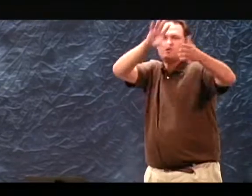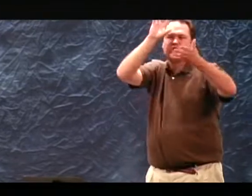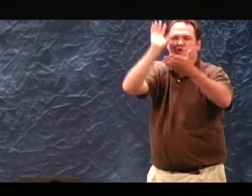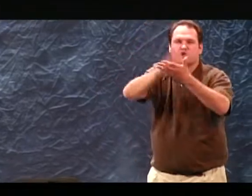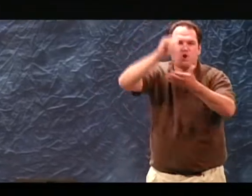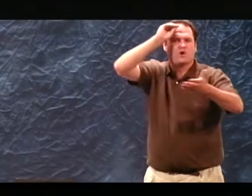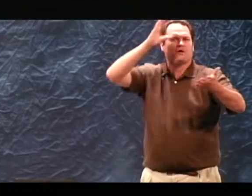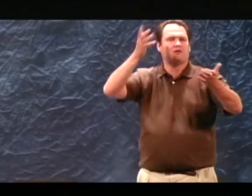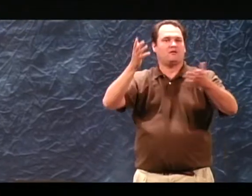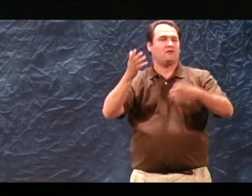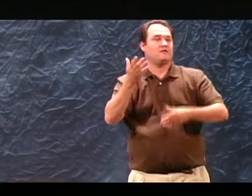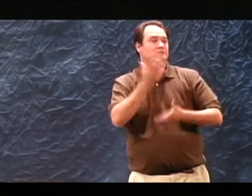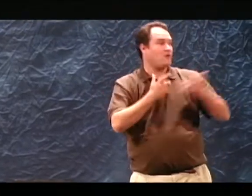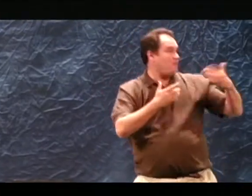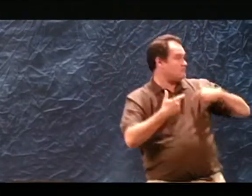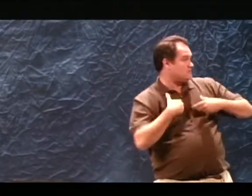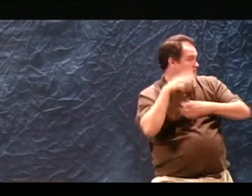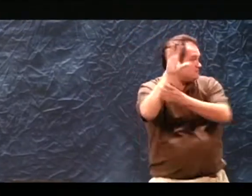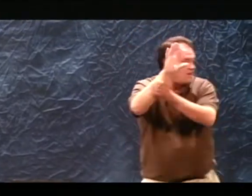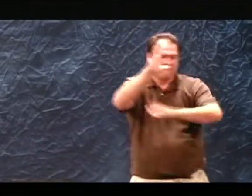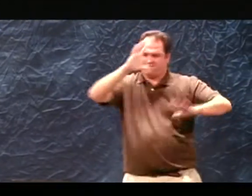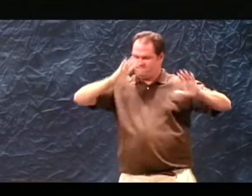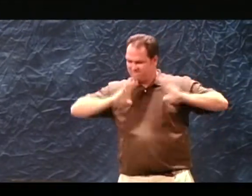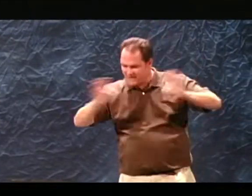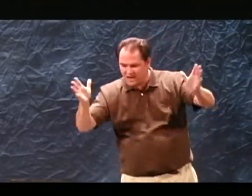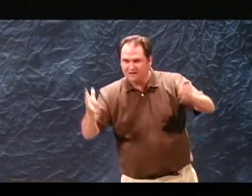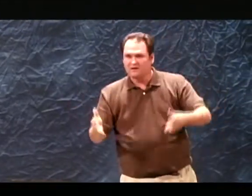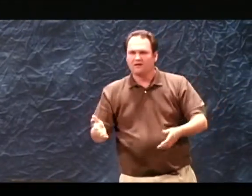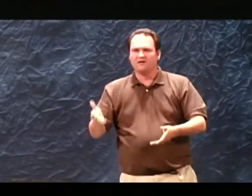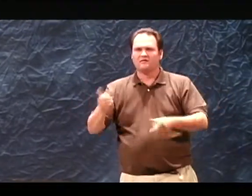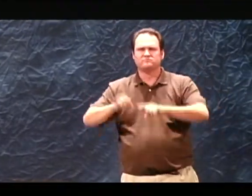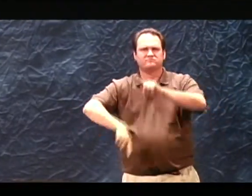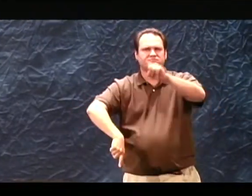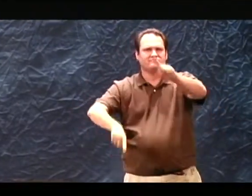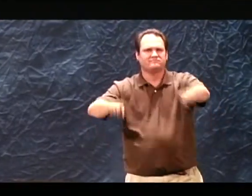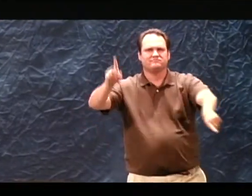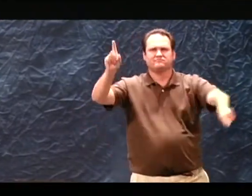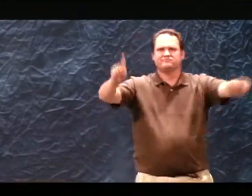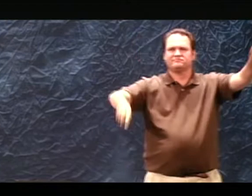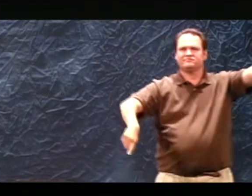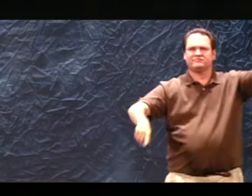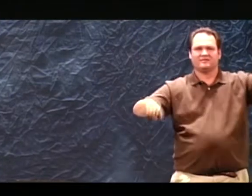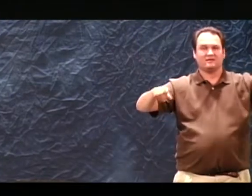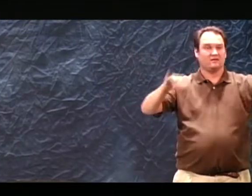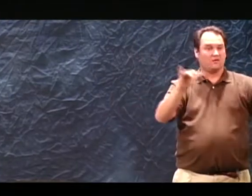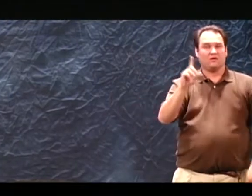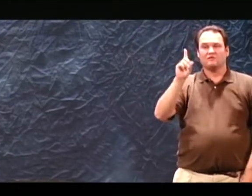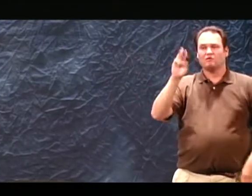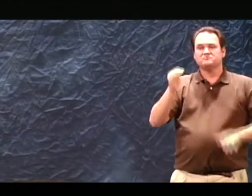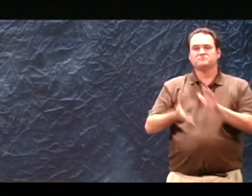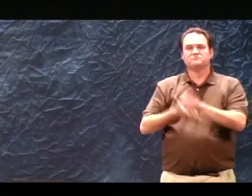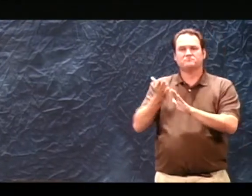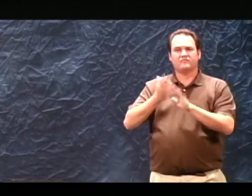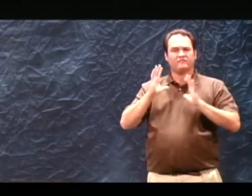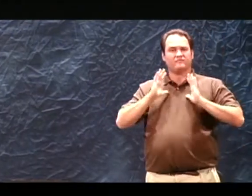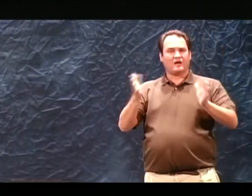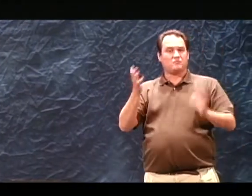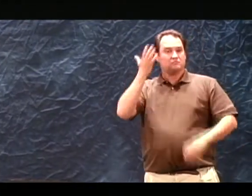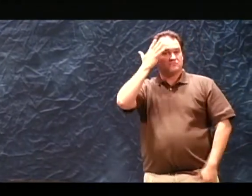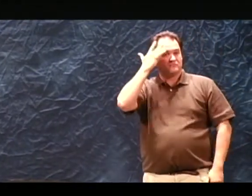and learn their job is extremely important and we have people who video what we're doing people who